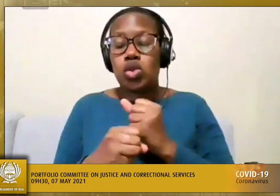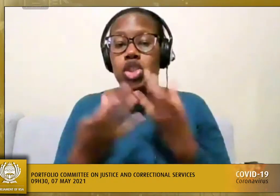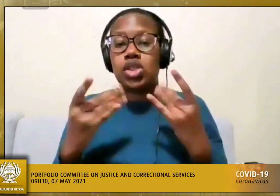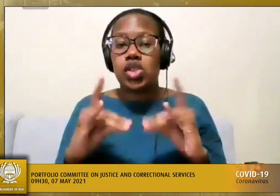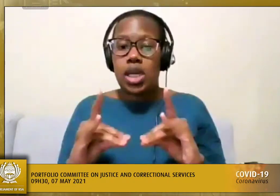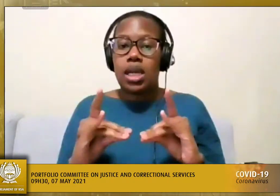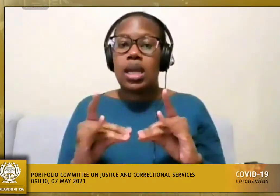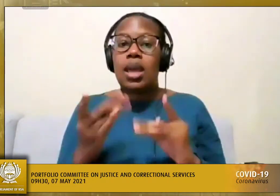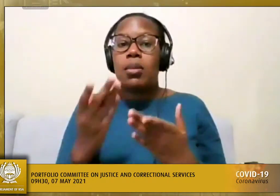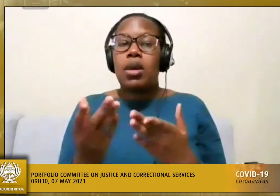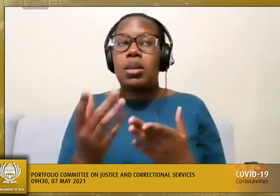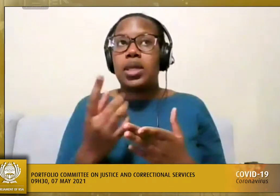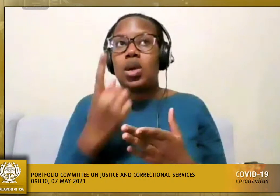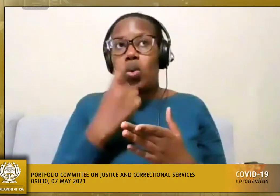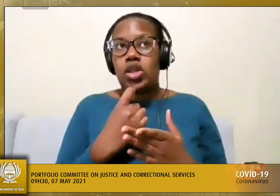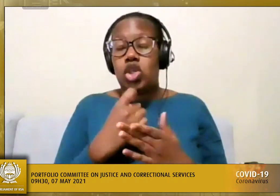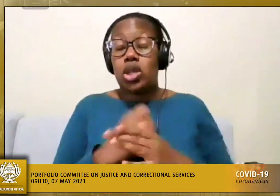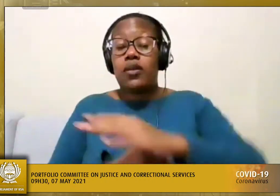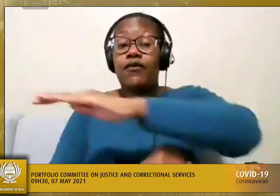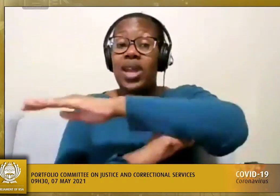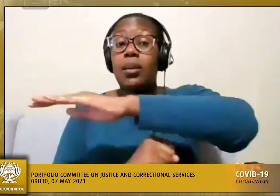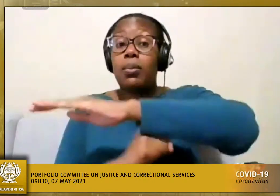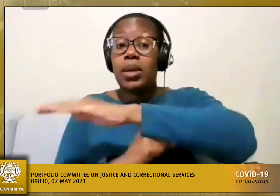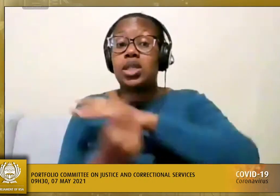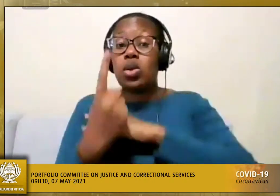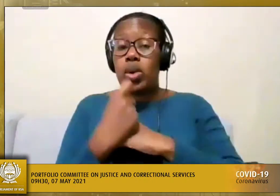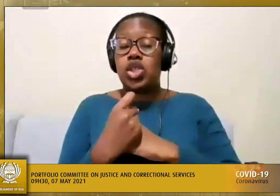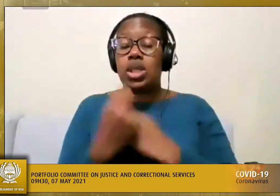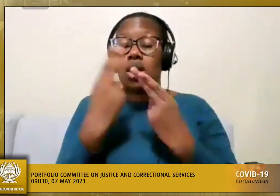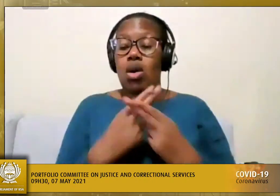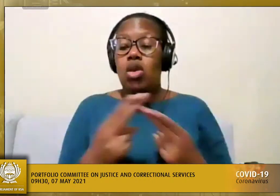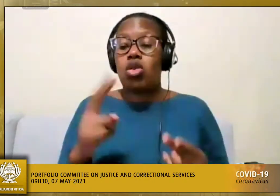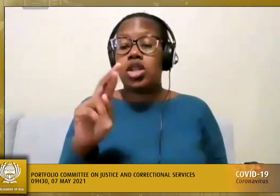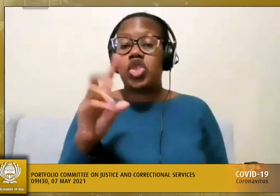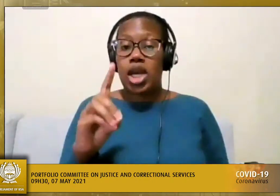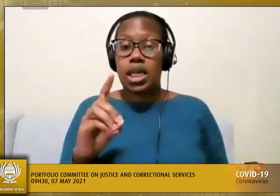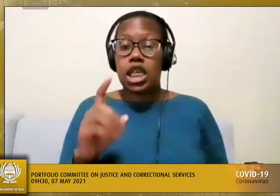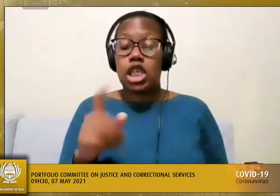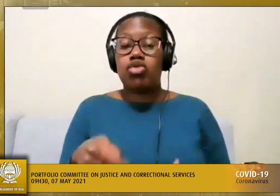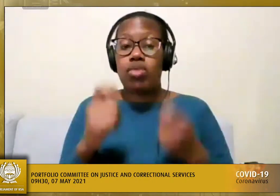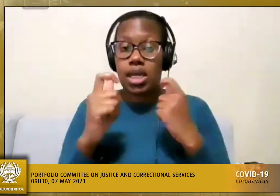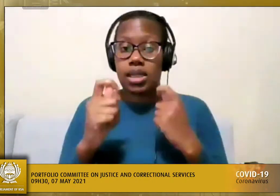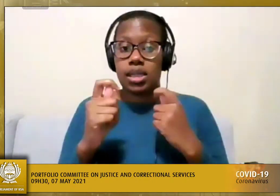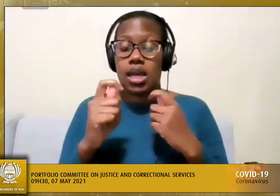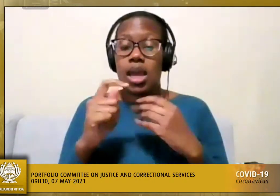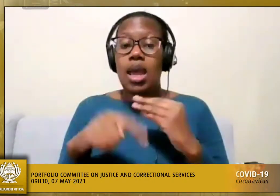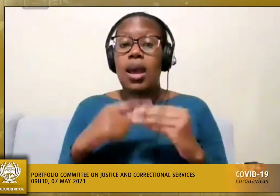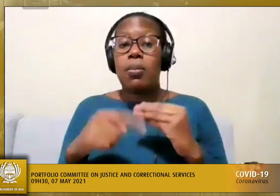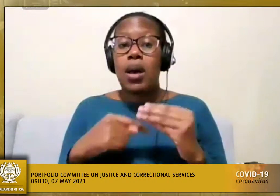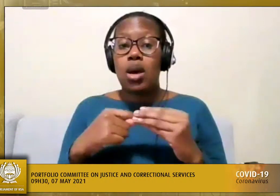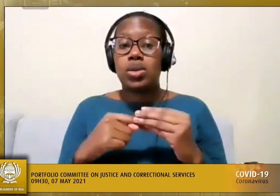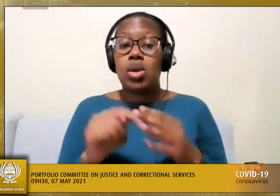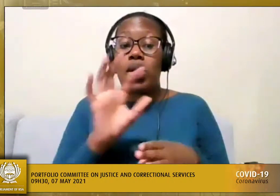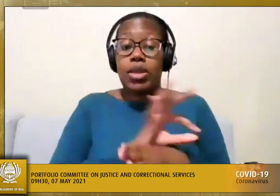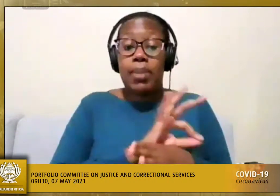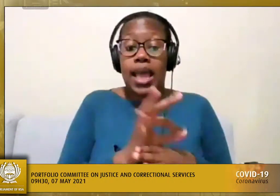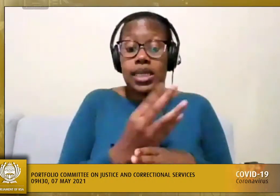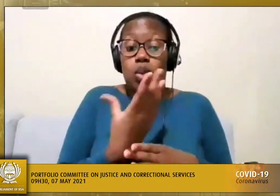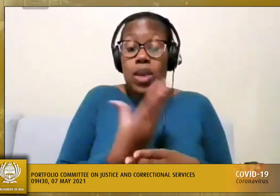question and then a fundamental question that honorable Junction had raised about whether the plans that we have